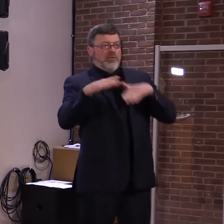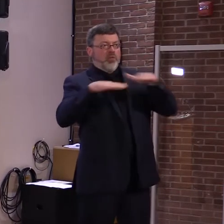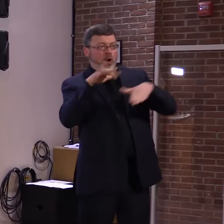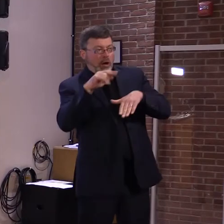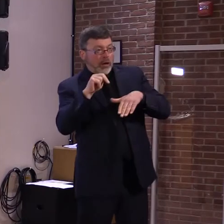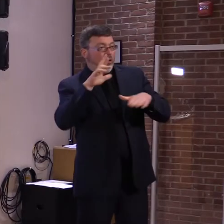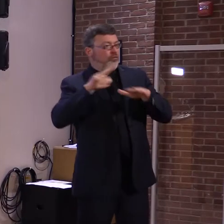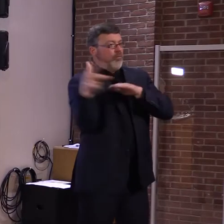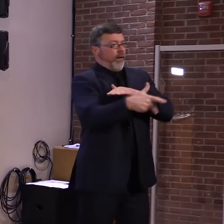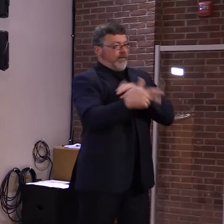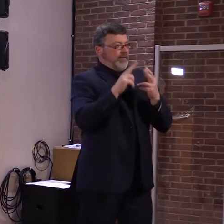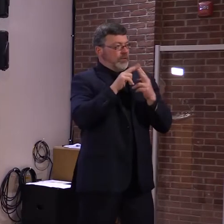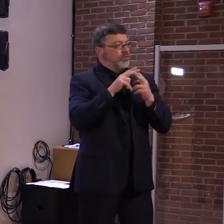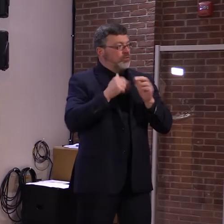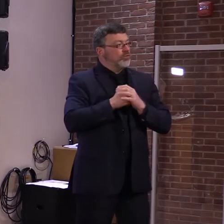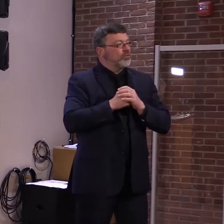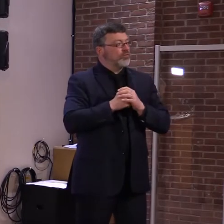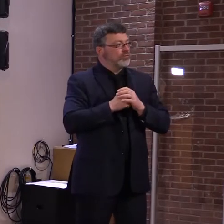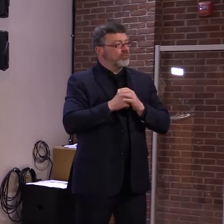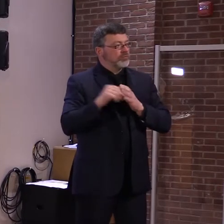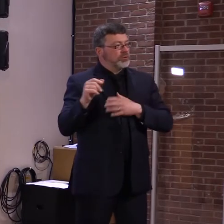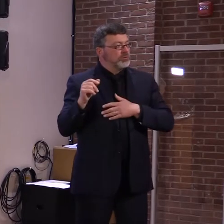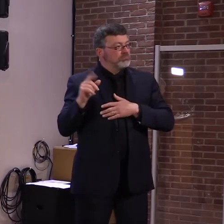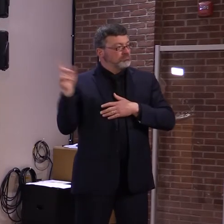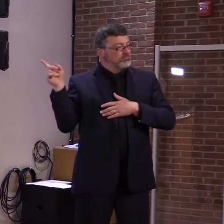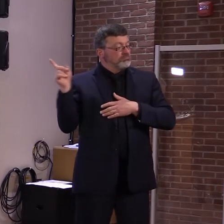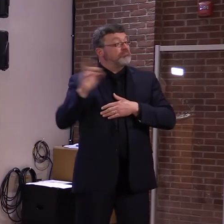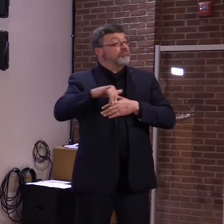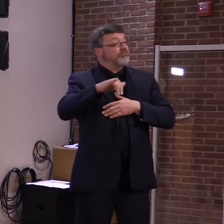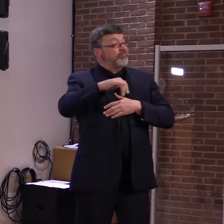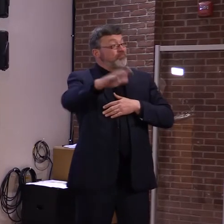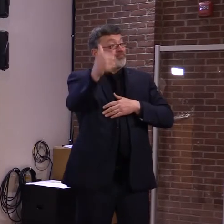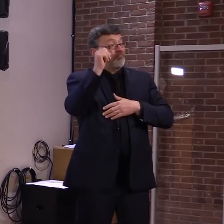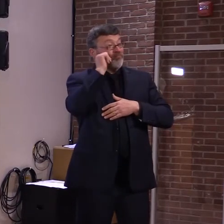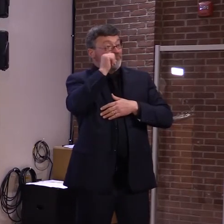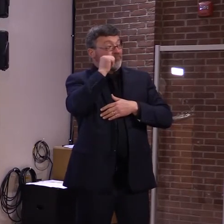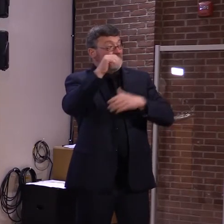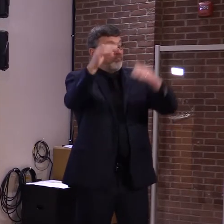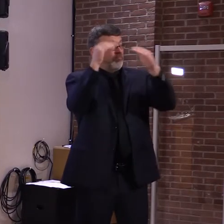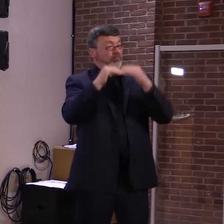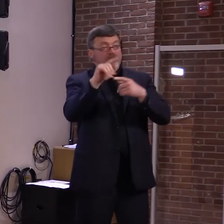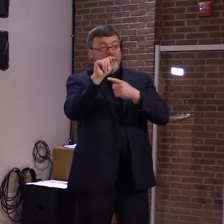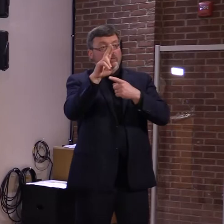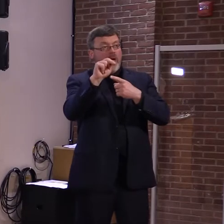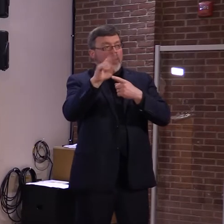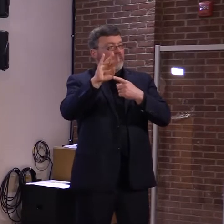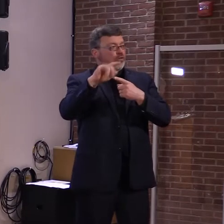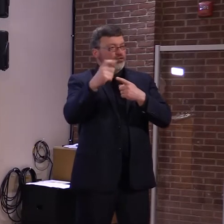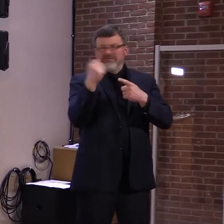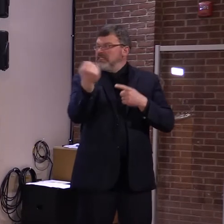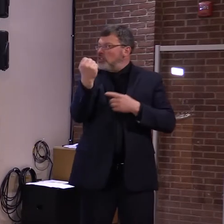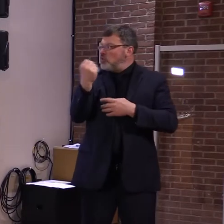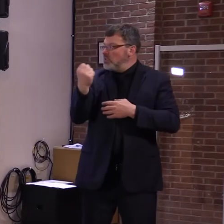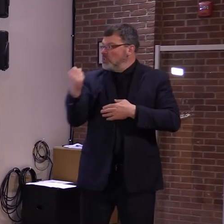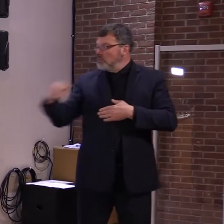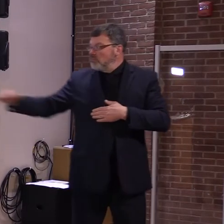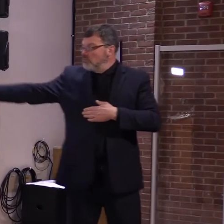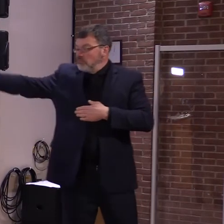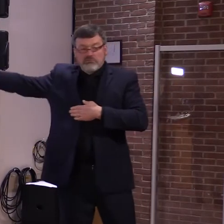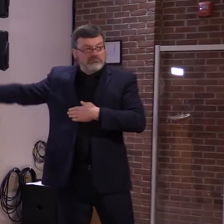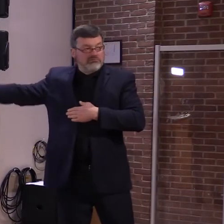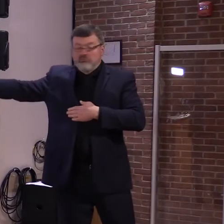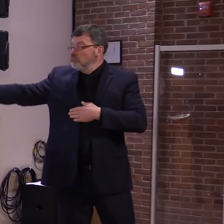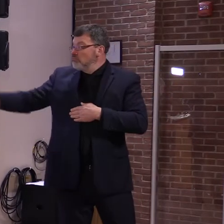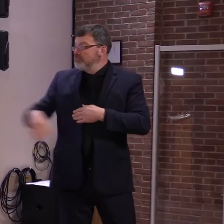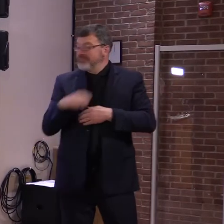are offering a drive-through clinic at the Tunbridge Fairgrounds. It is operational right now. You can